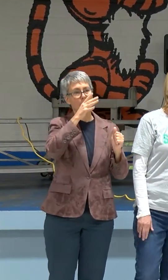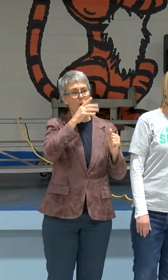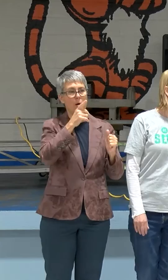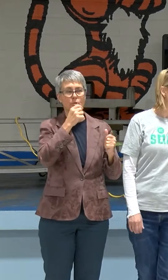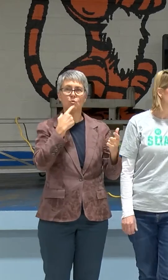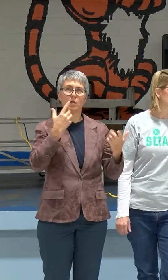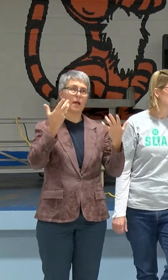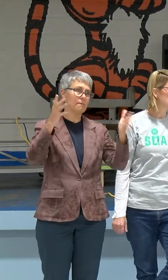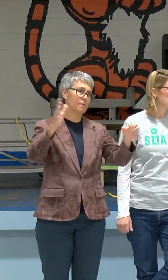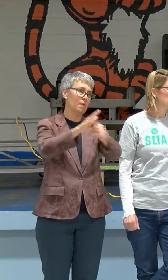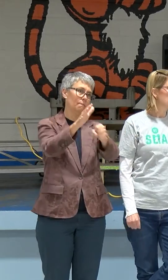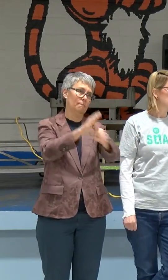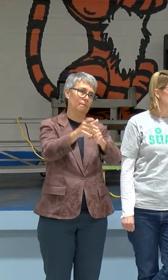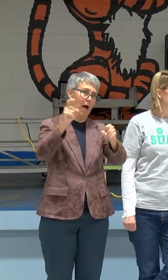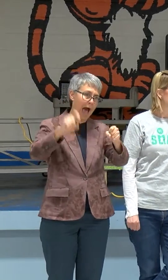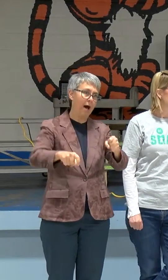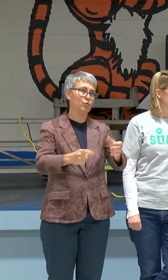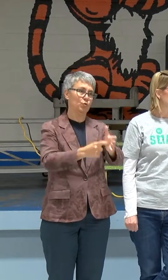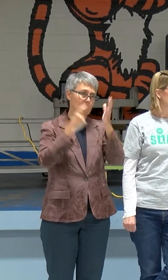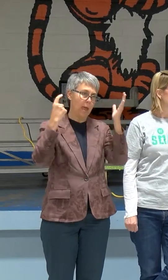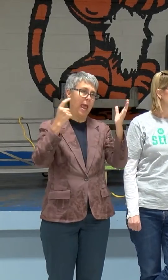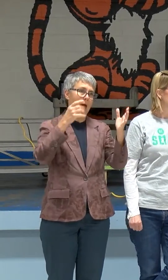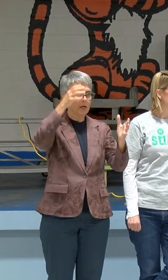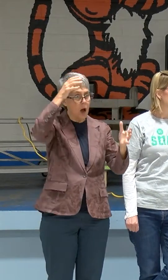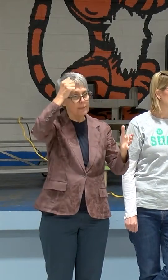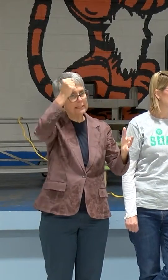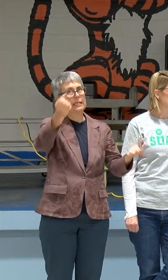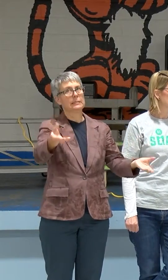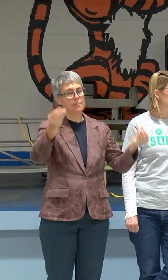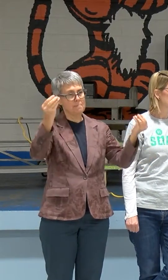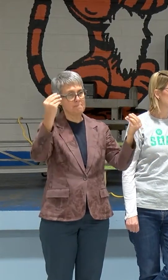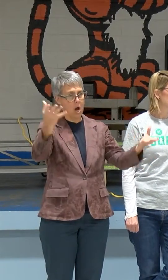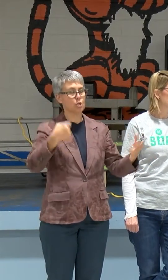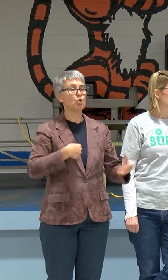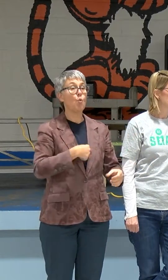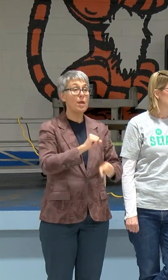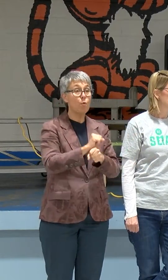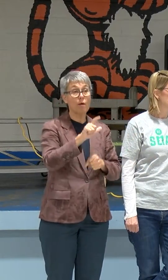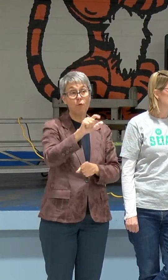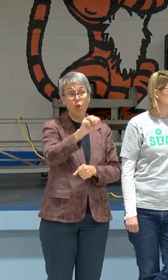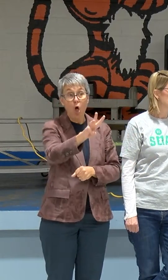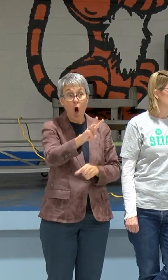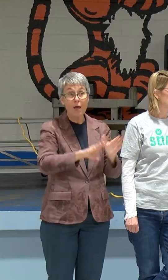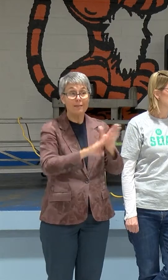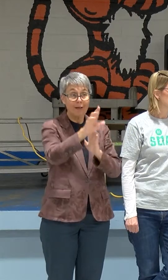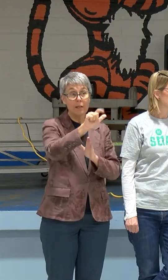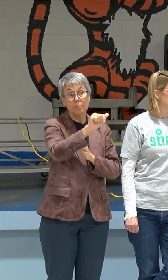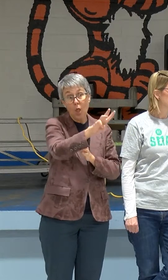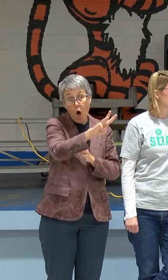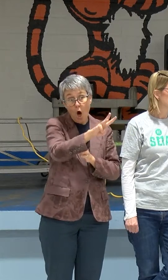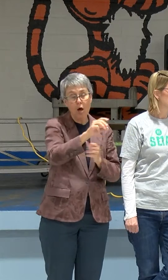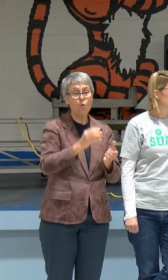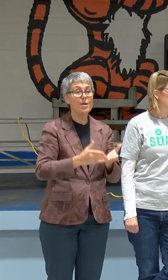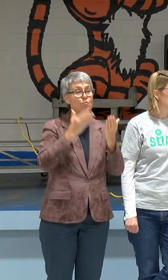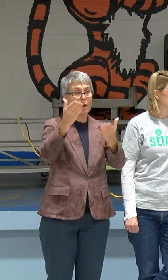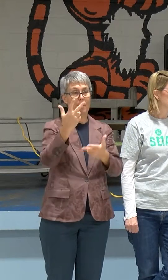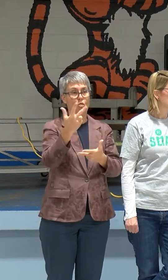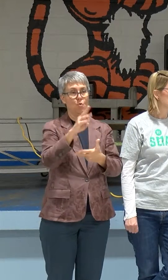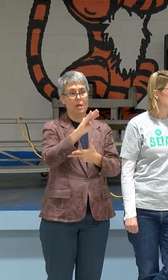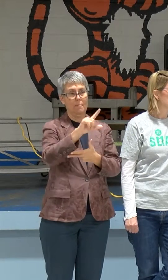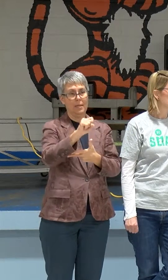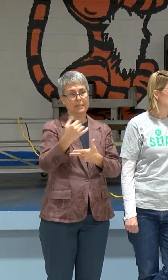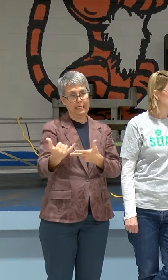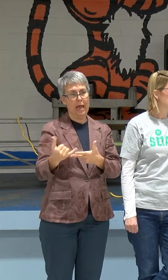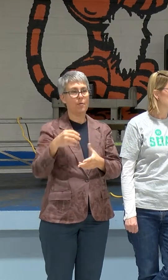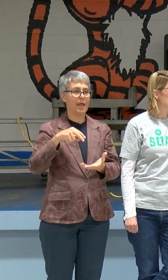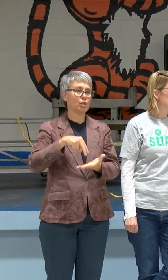action for gun sense in America. So that part of us, we work on legislative actions. We're recommending 3 bills that are